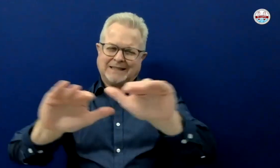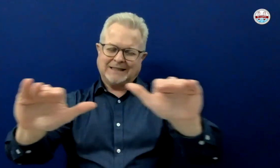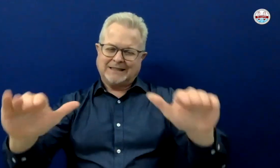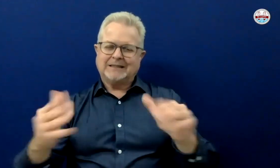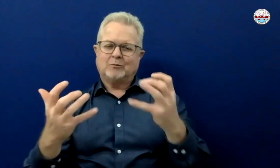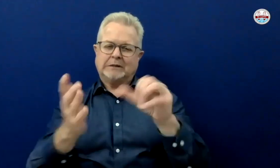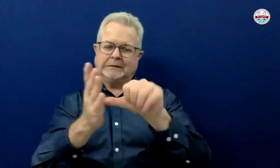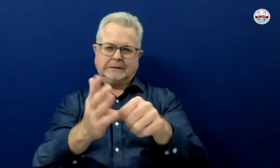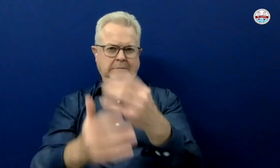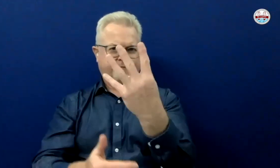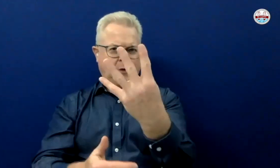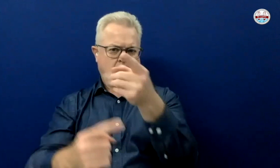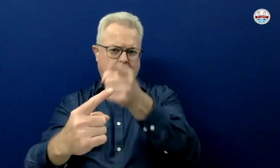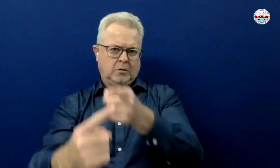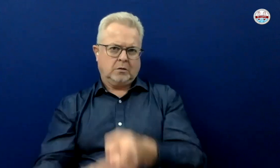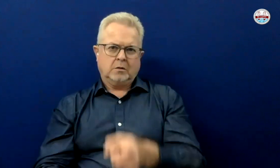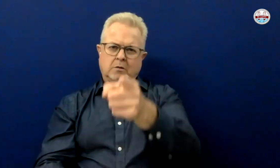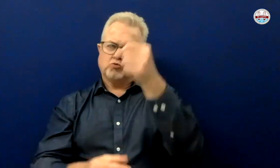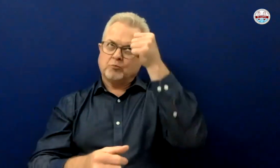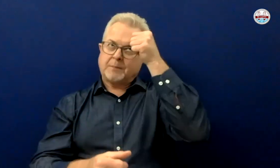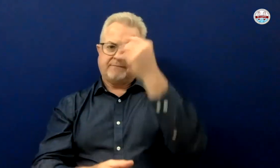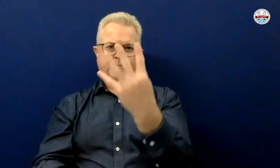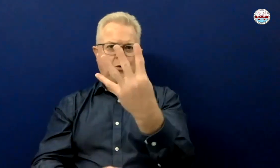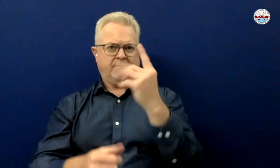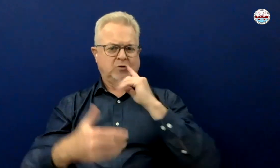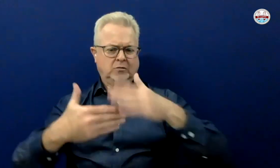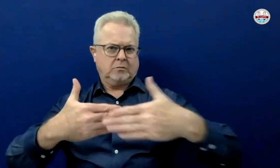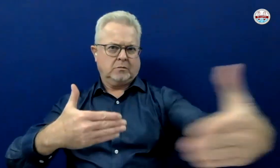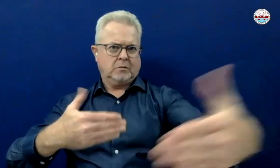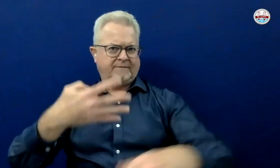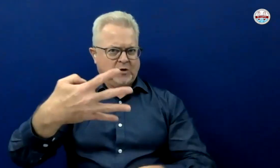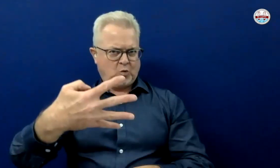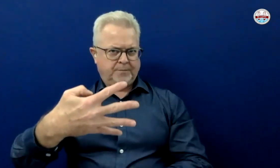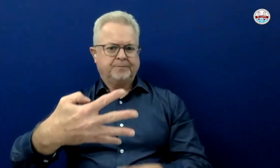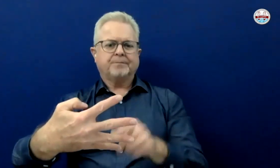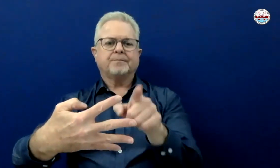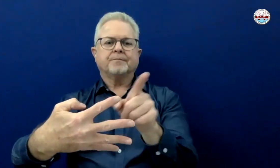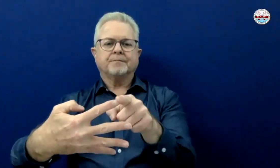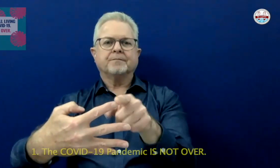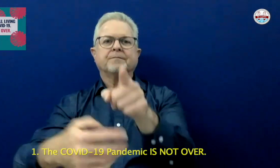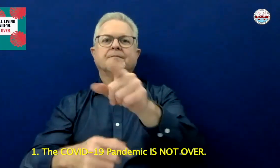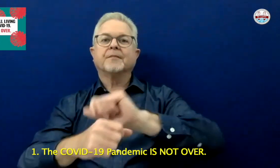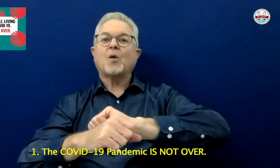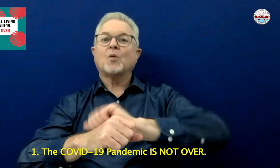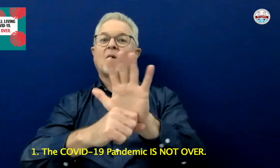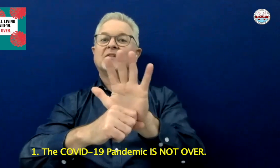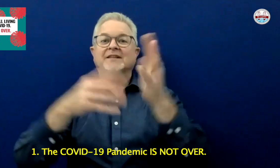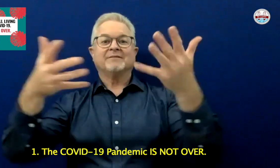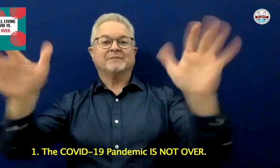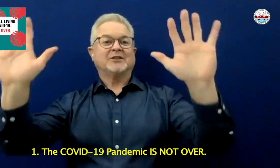The government wants to remind people that there are 4 important things to remember going forth. And